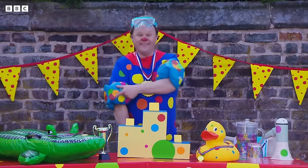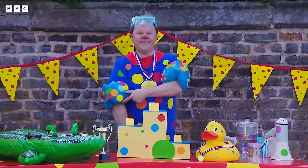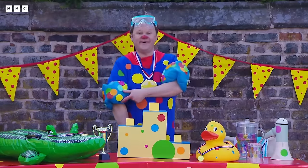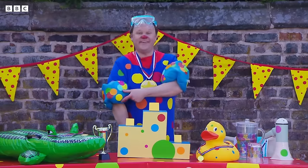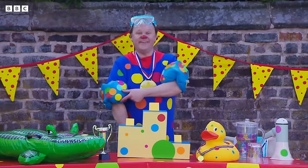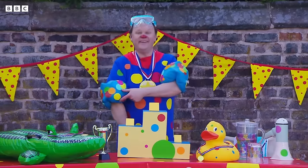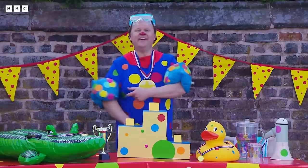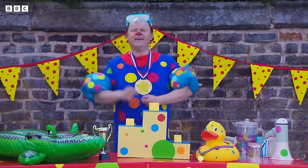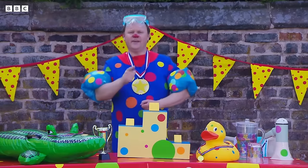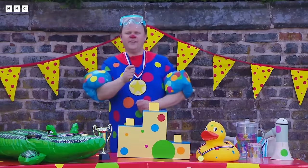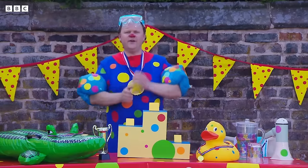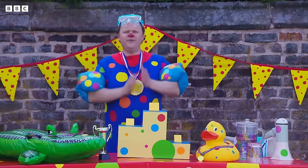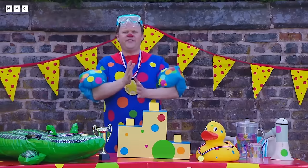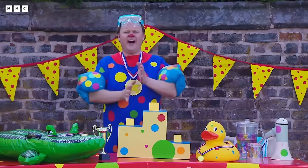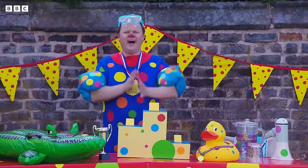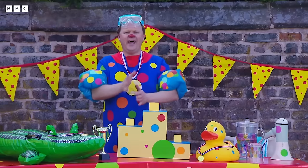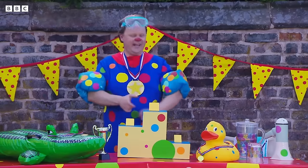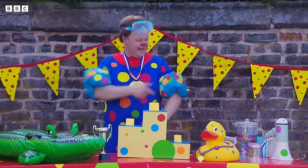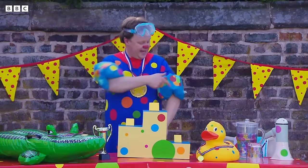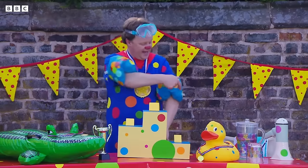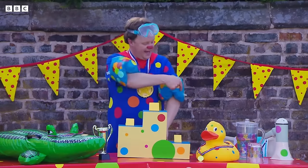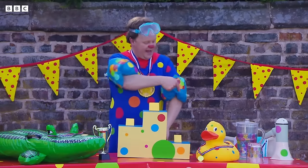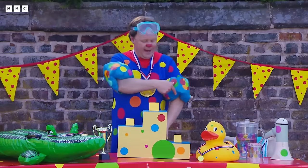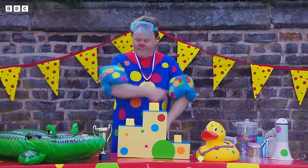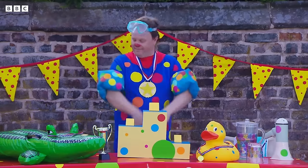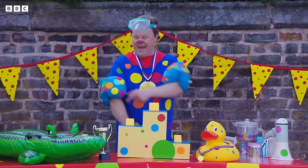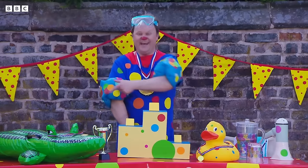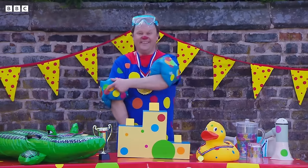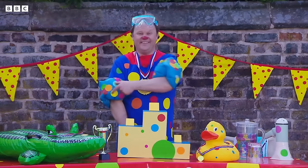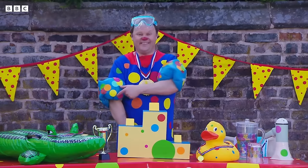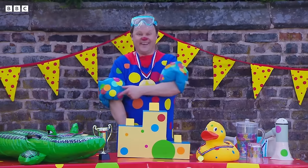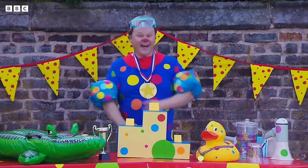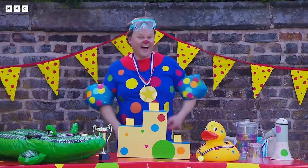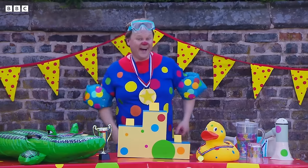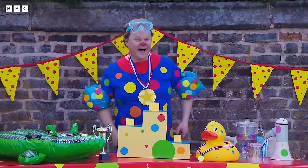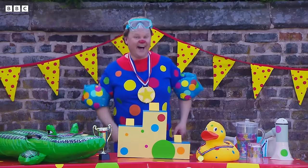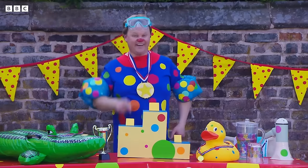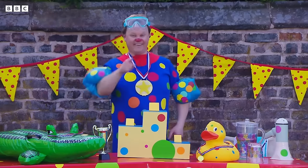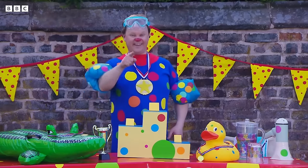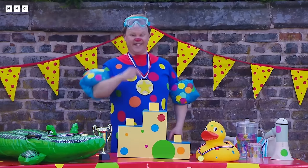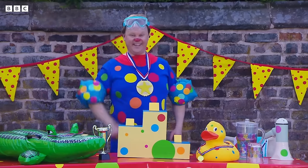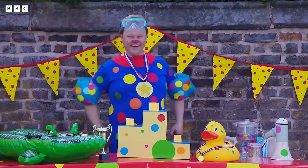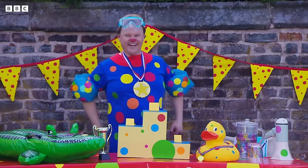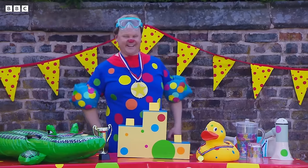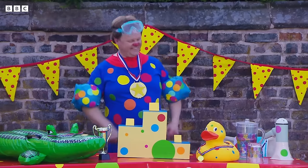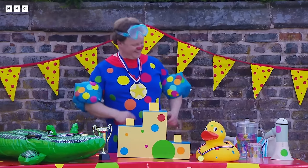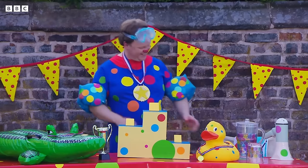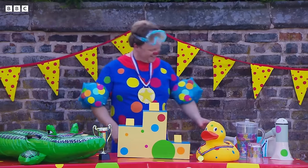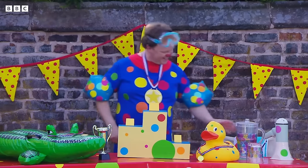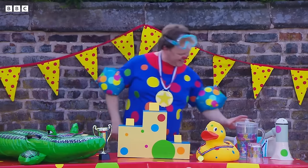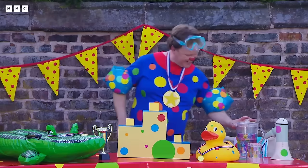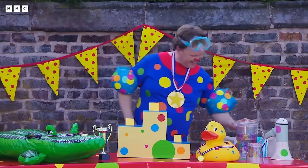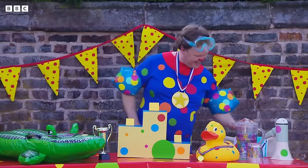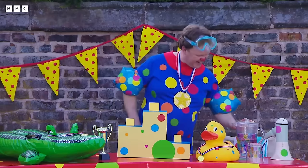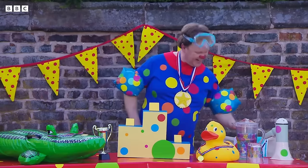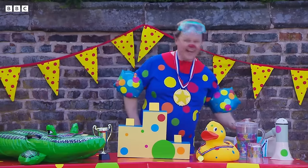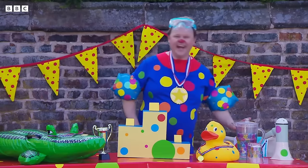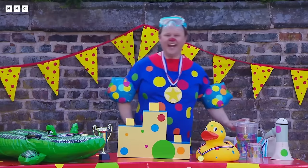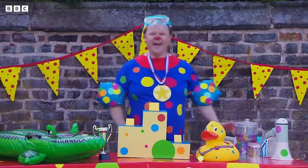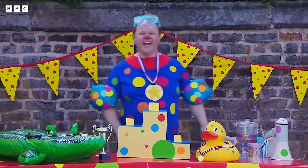Armbands. You sign. Armbands. Oh, very good. Thank you, Mr. Tumble.